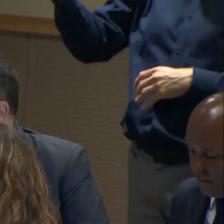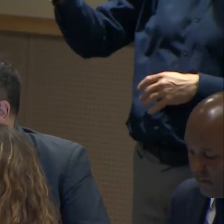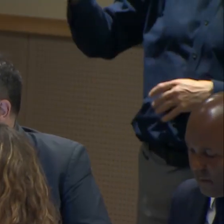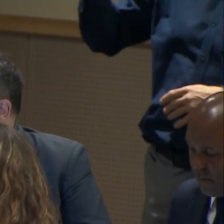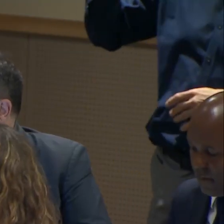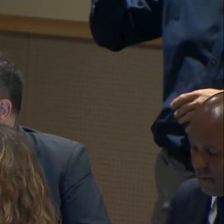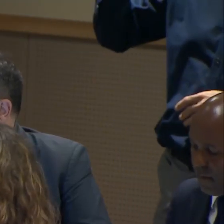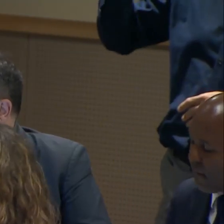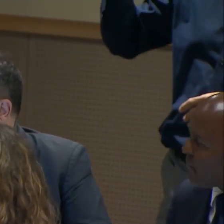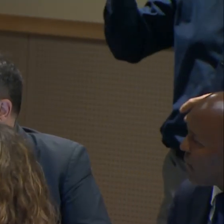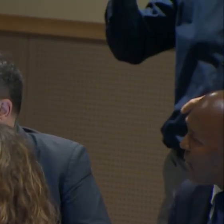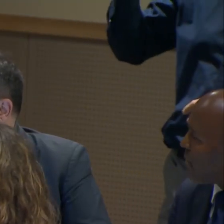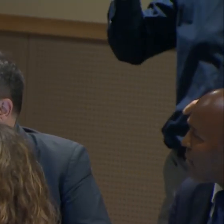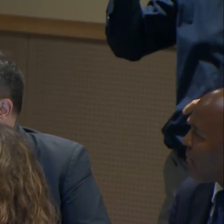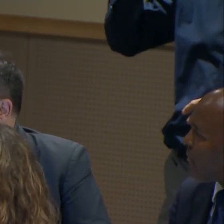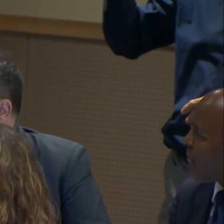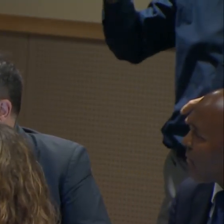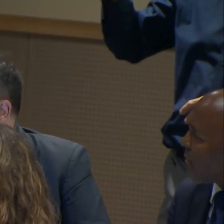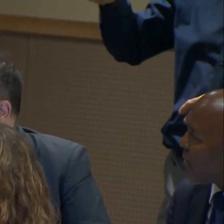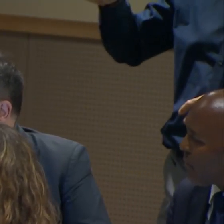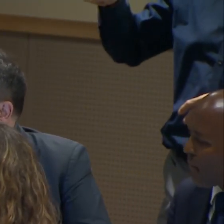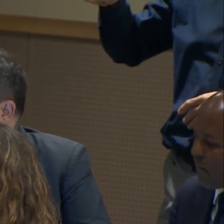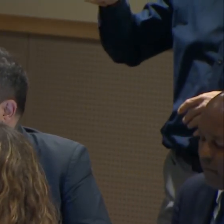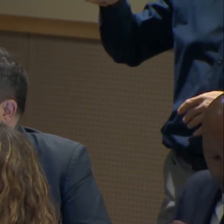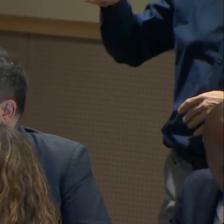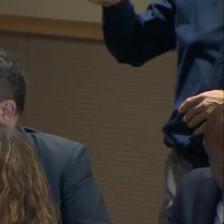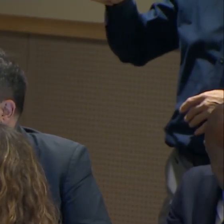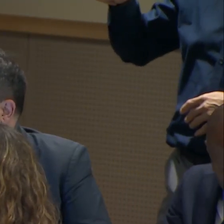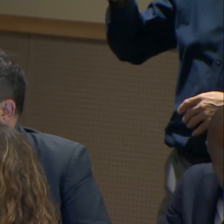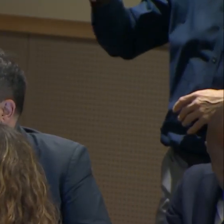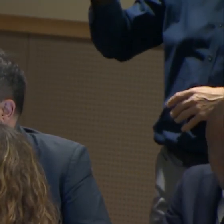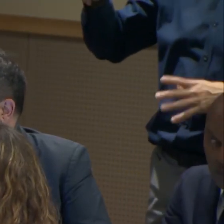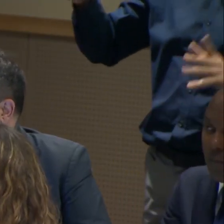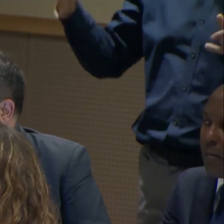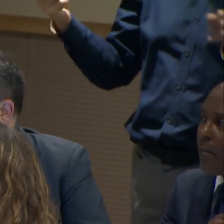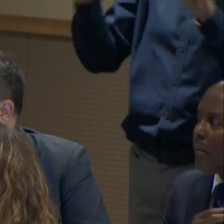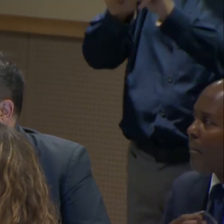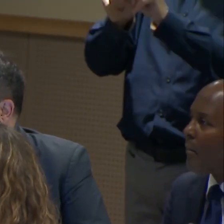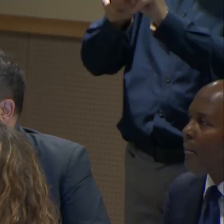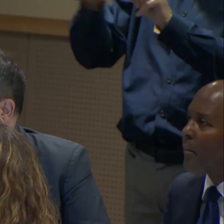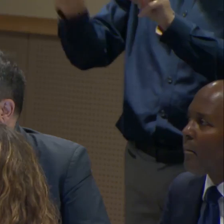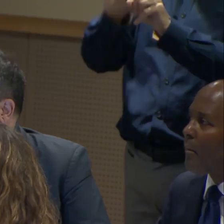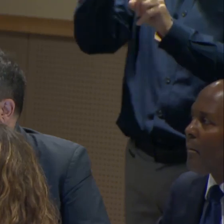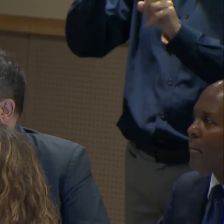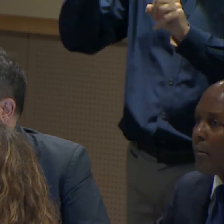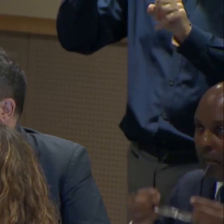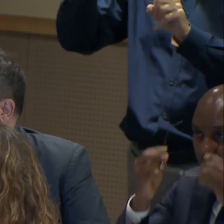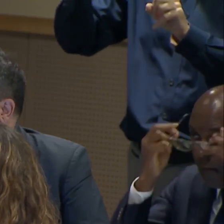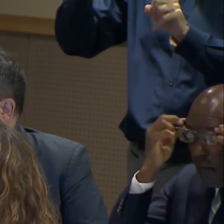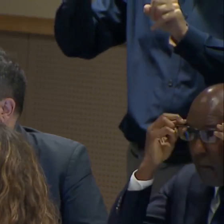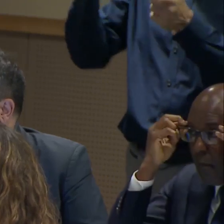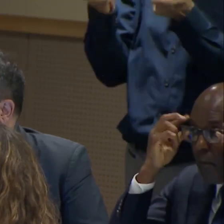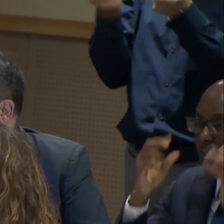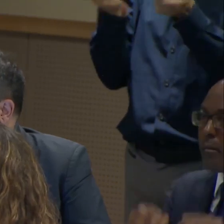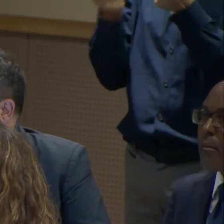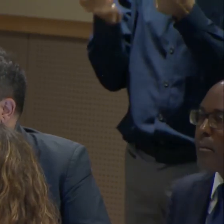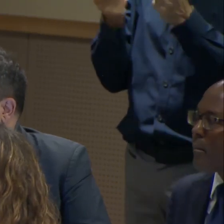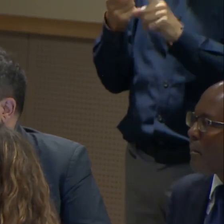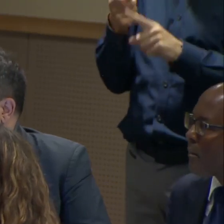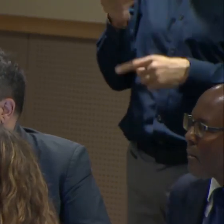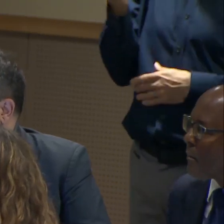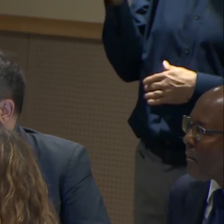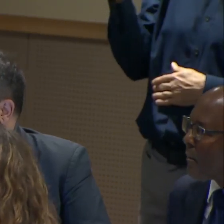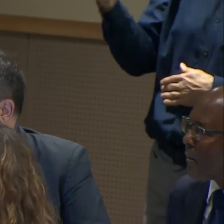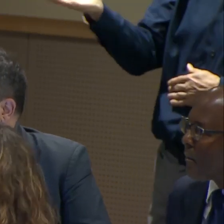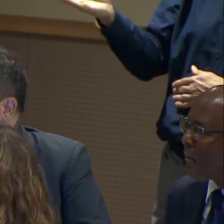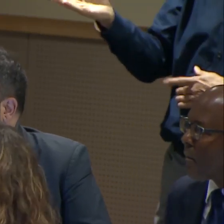co-chair of the European Parliament's Disability Intergroup. Dr. Agiu-Saliba will also be discussant, offering us some views after